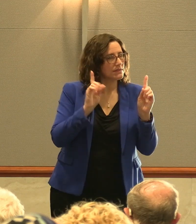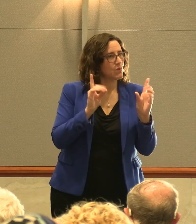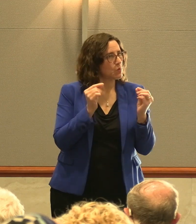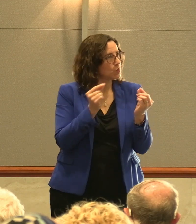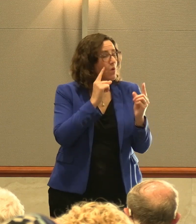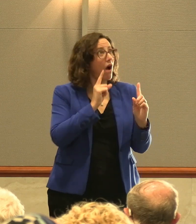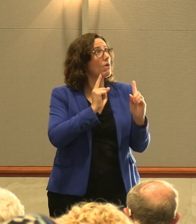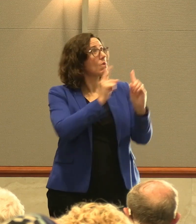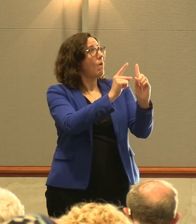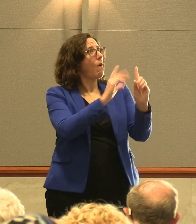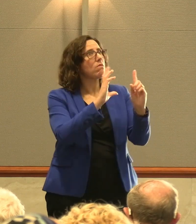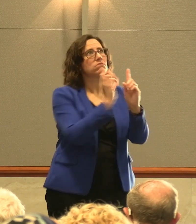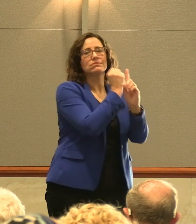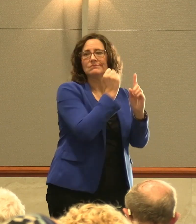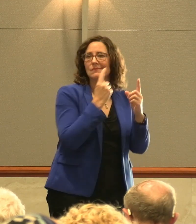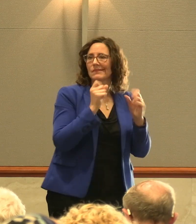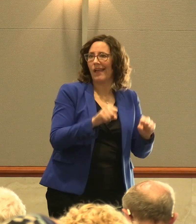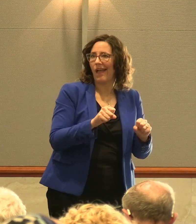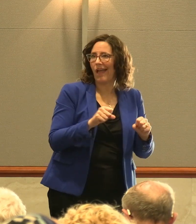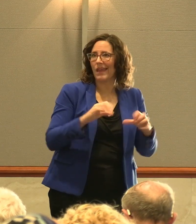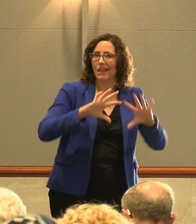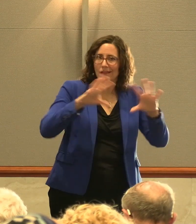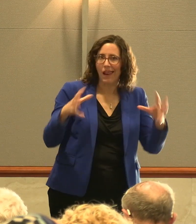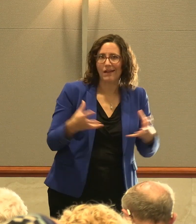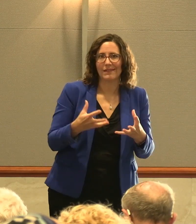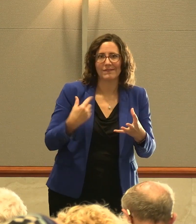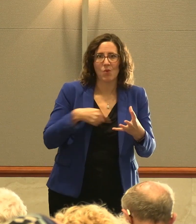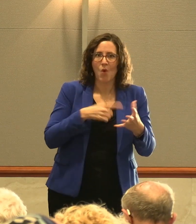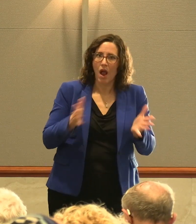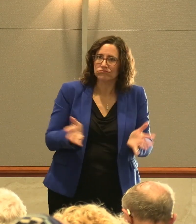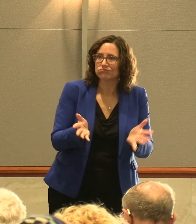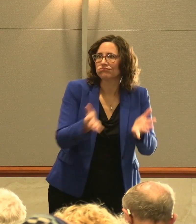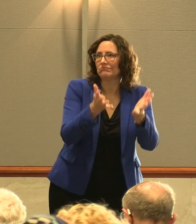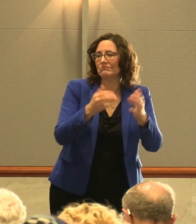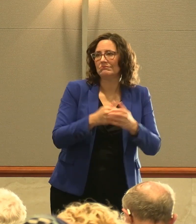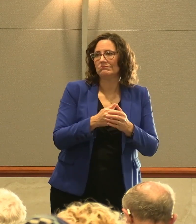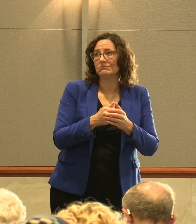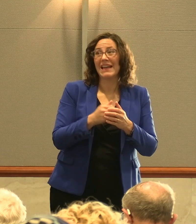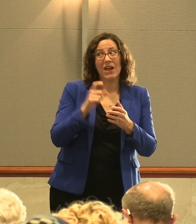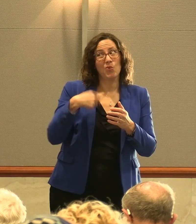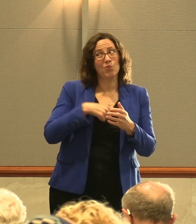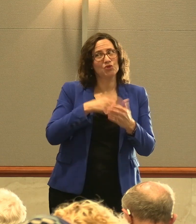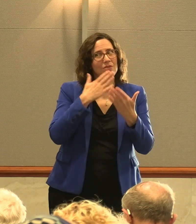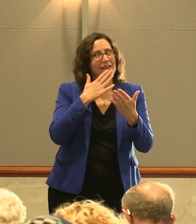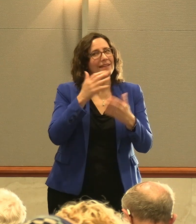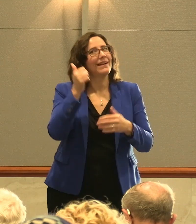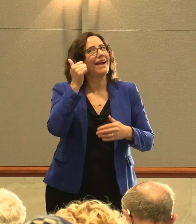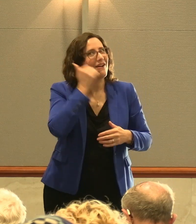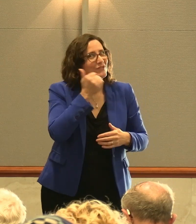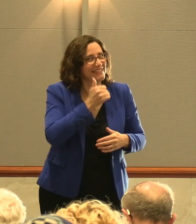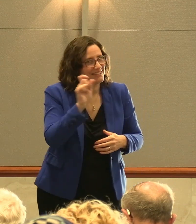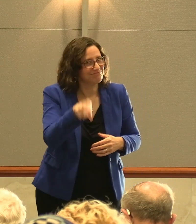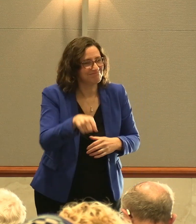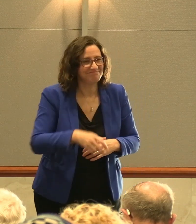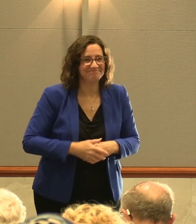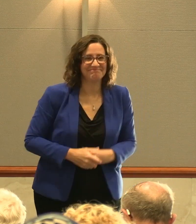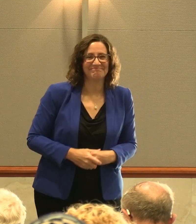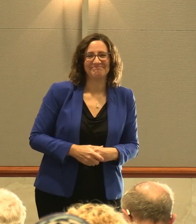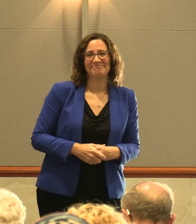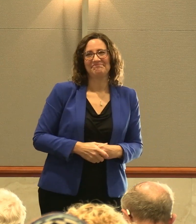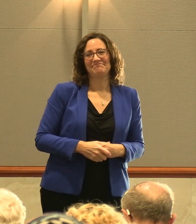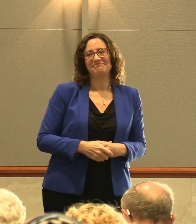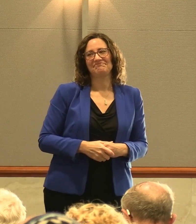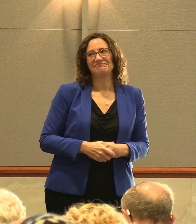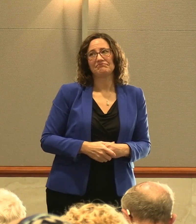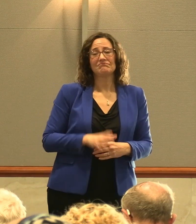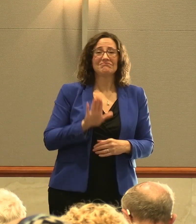we have, and where we're trying to go as a collective. And again, for that, we should be thanking them every single day.